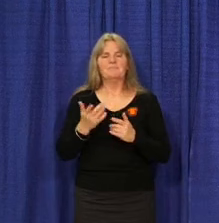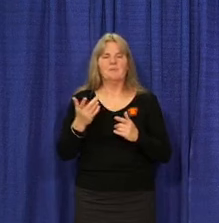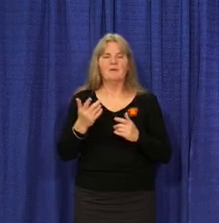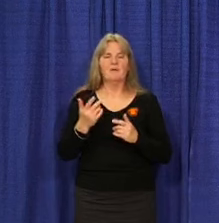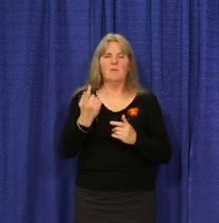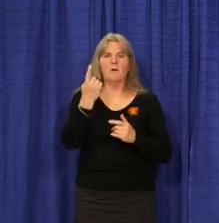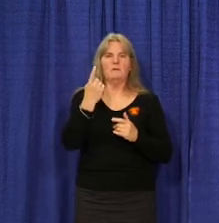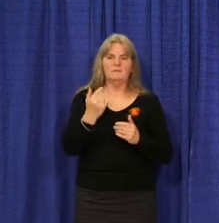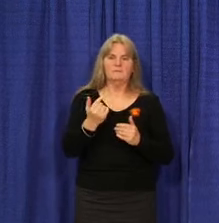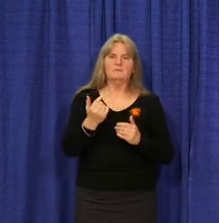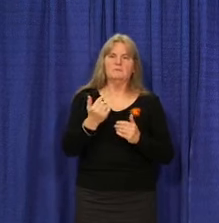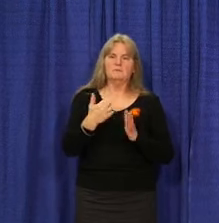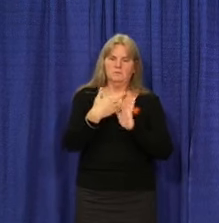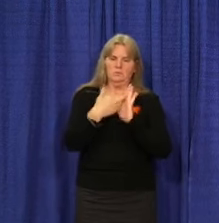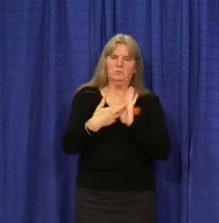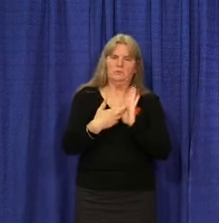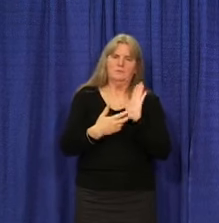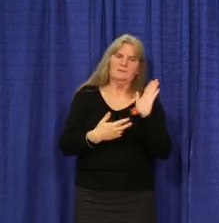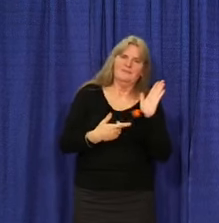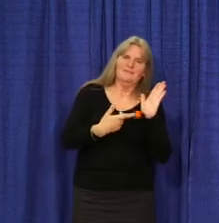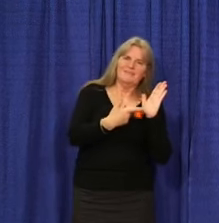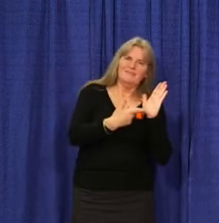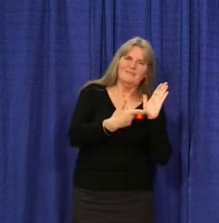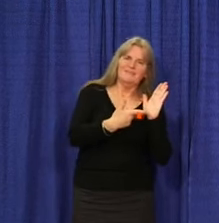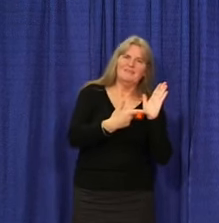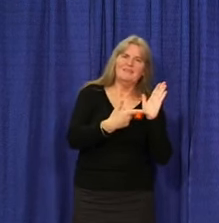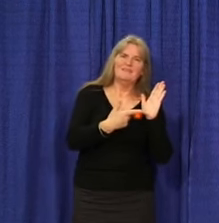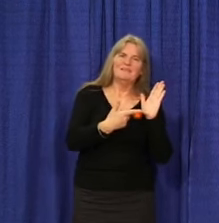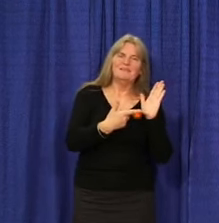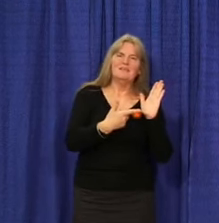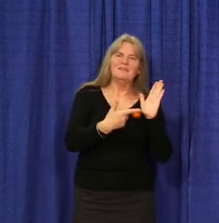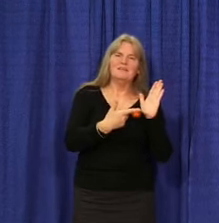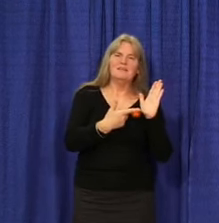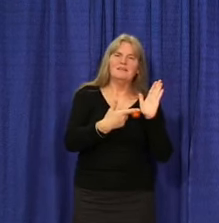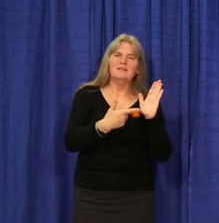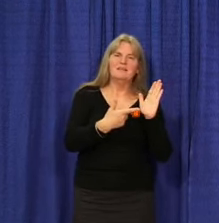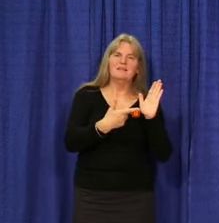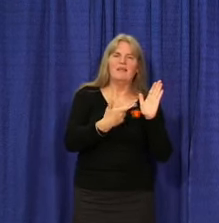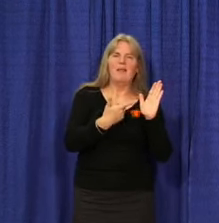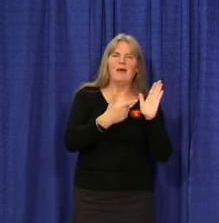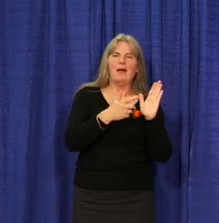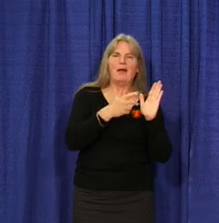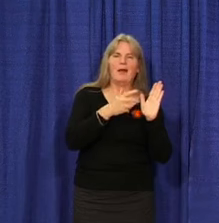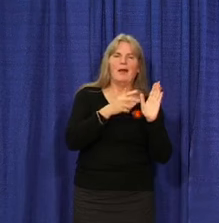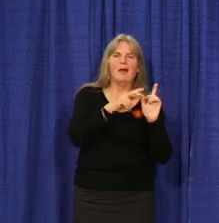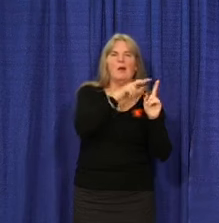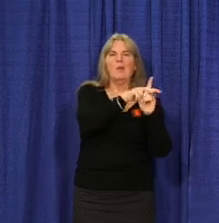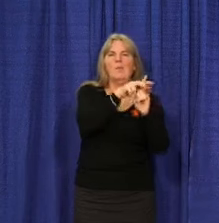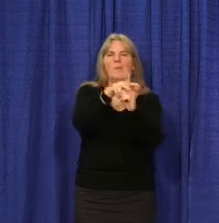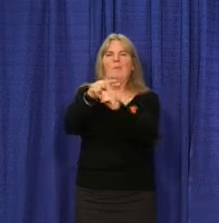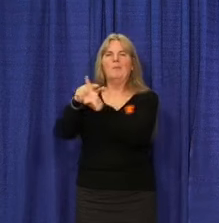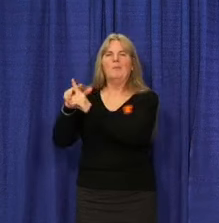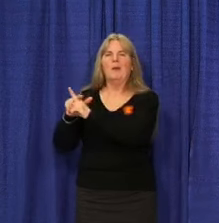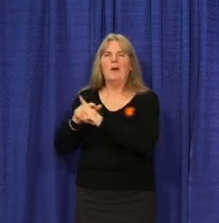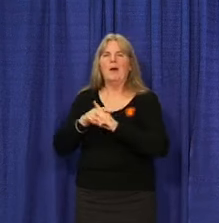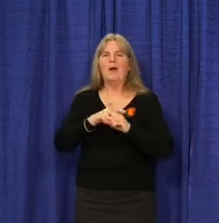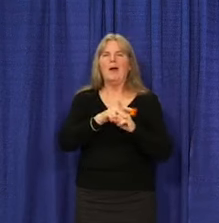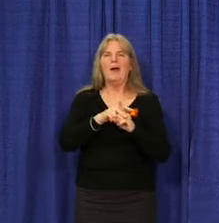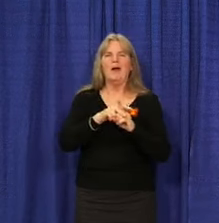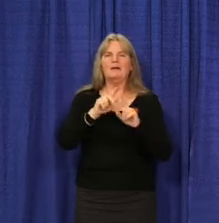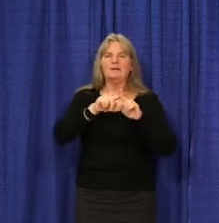guidances, it will then eventually be incorporated into overall school